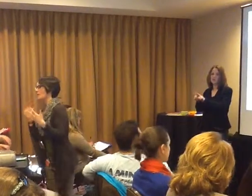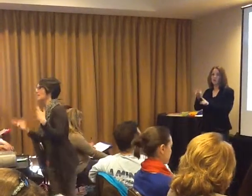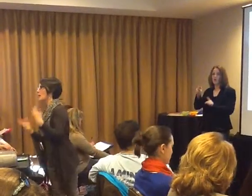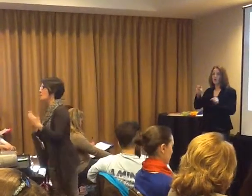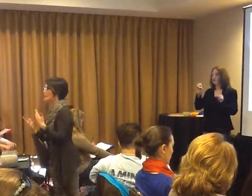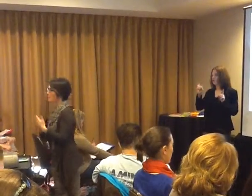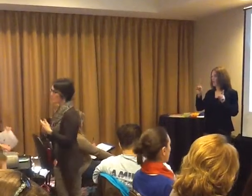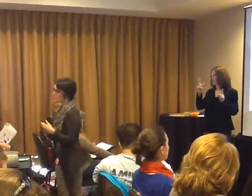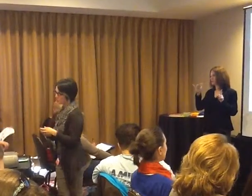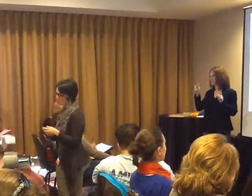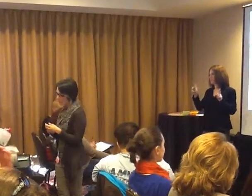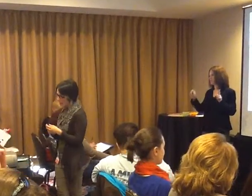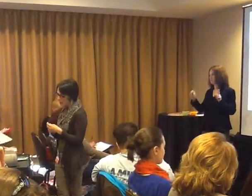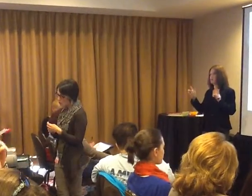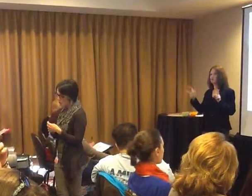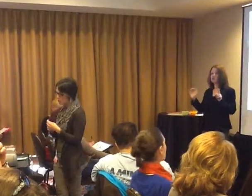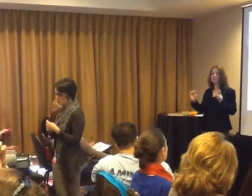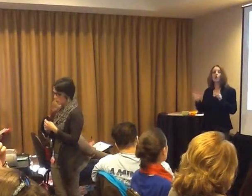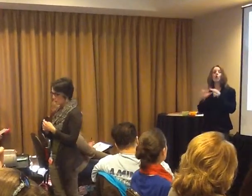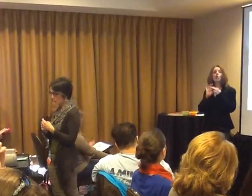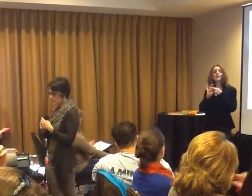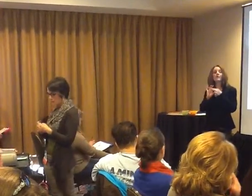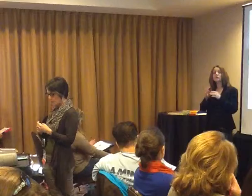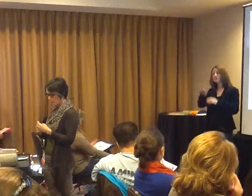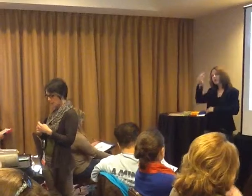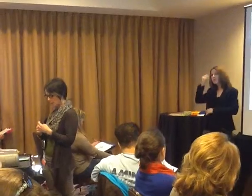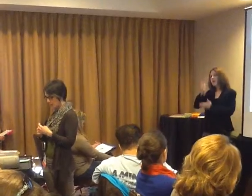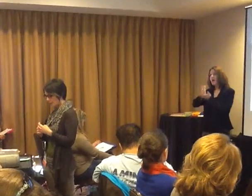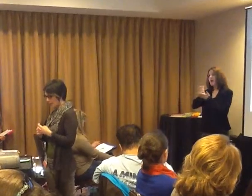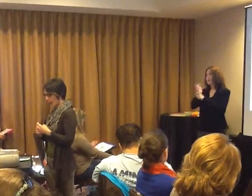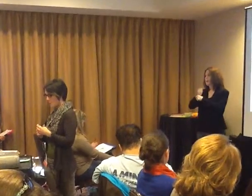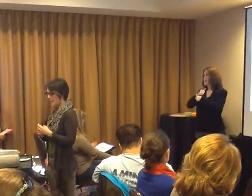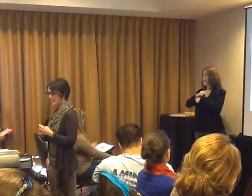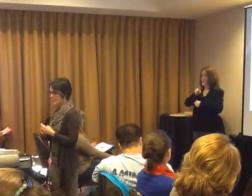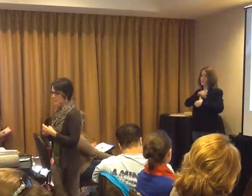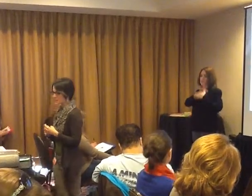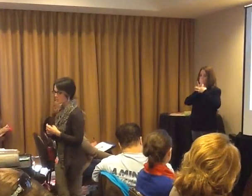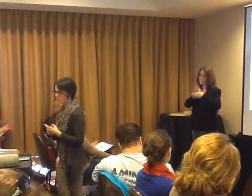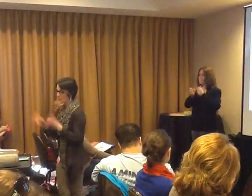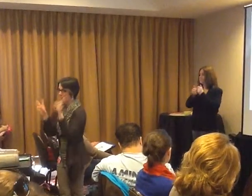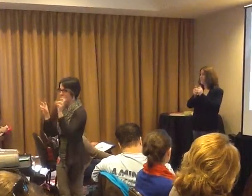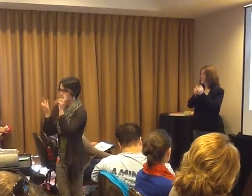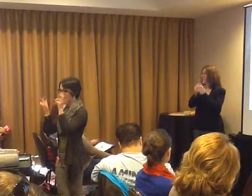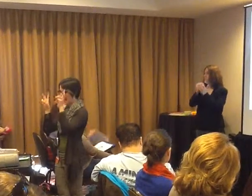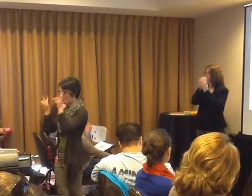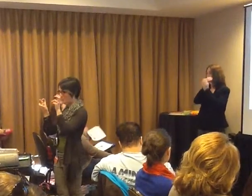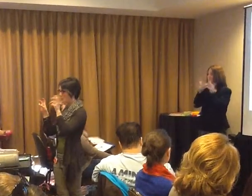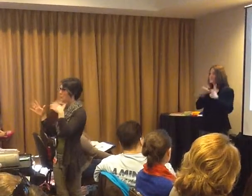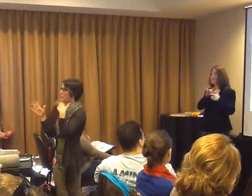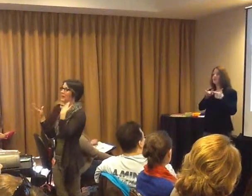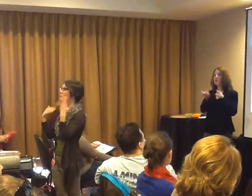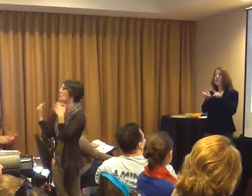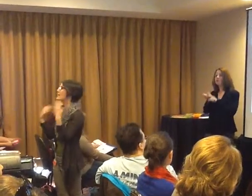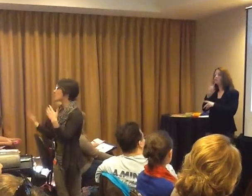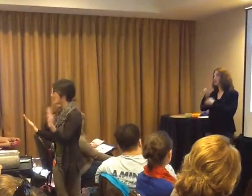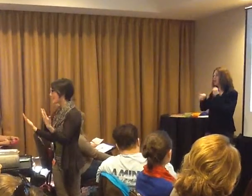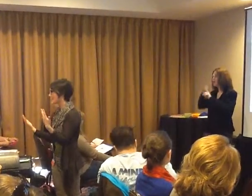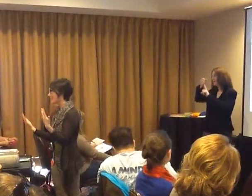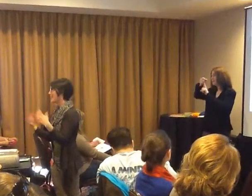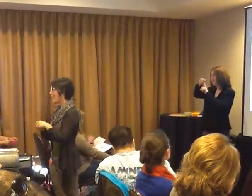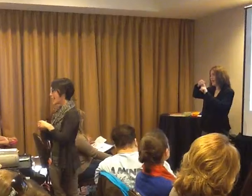Relational memory is helping them make personal connections to the information. And then they also were talking about synapse, so